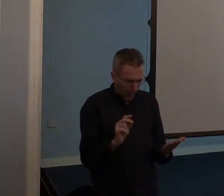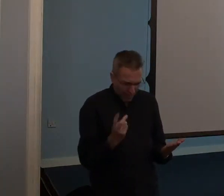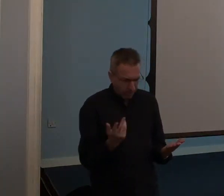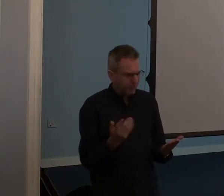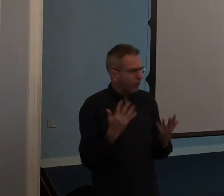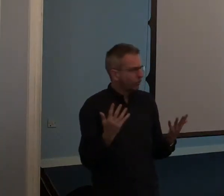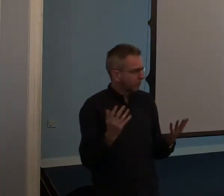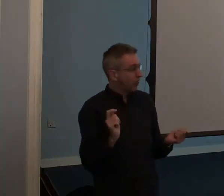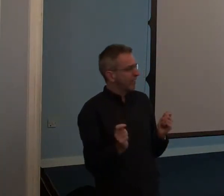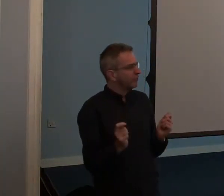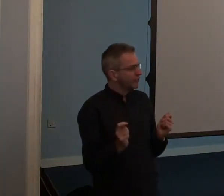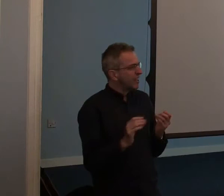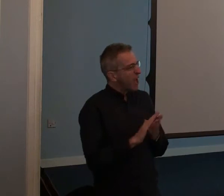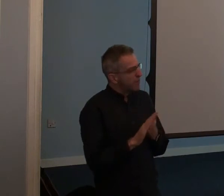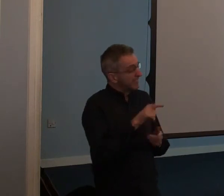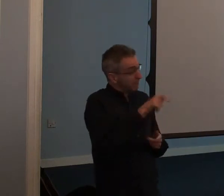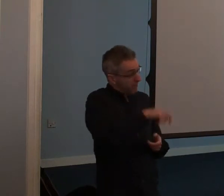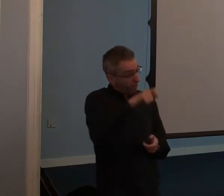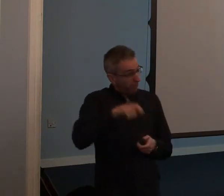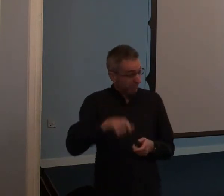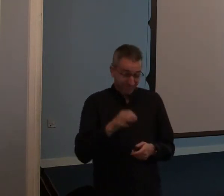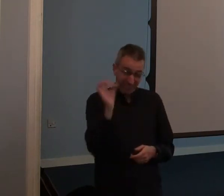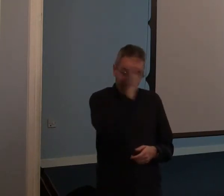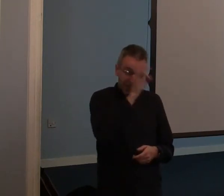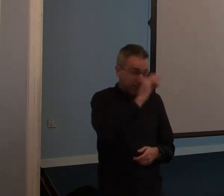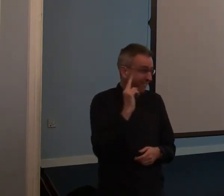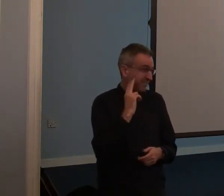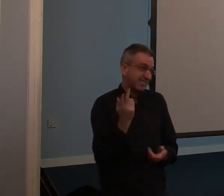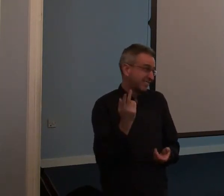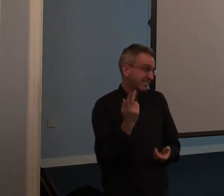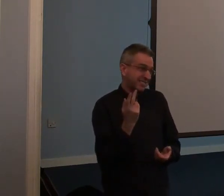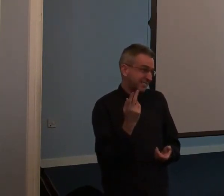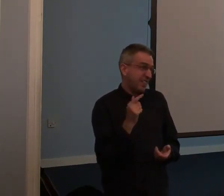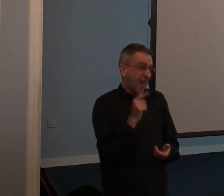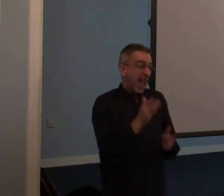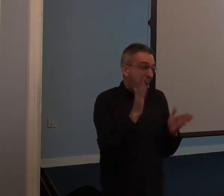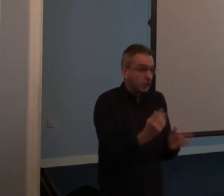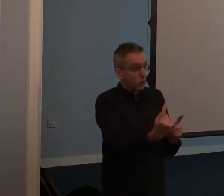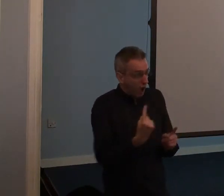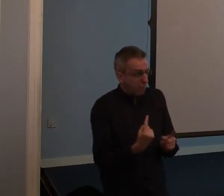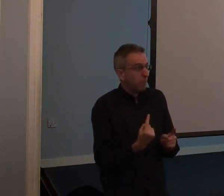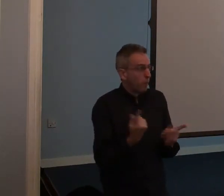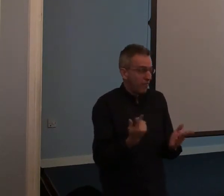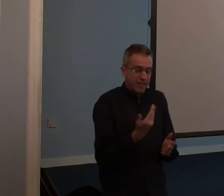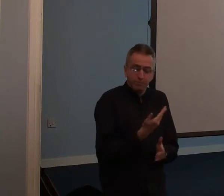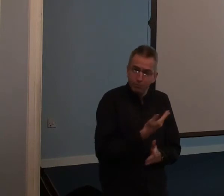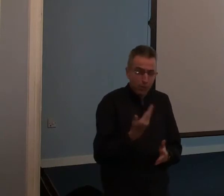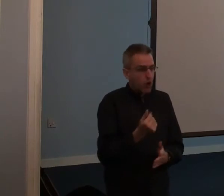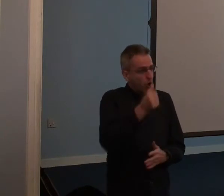and realised that most people had had a positive change, do you know, remember, this is people who had absolutely no knowledge beforehand and having